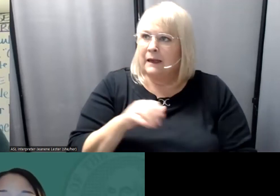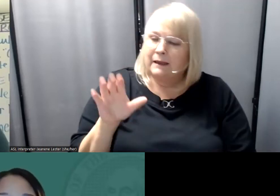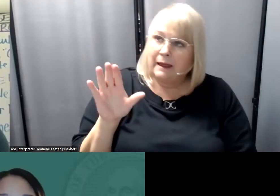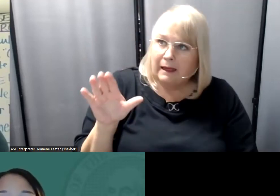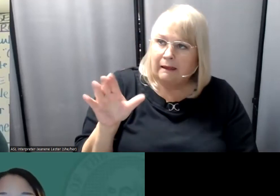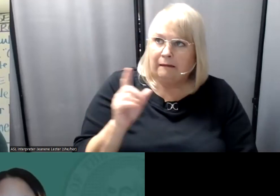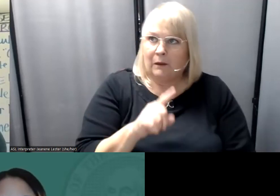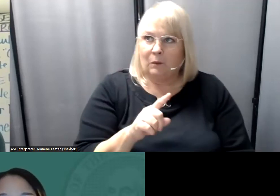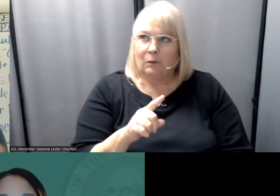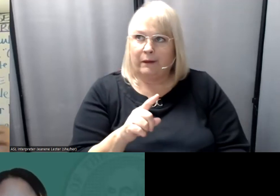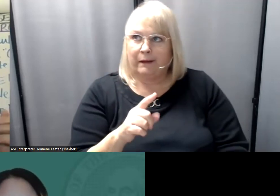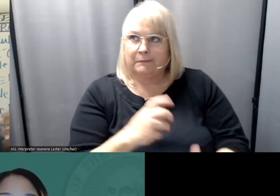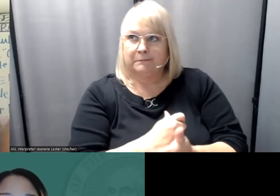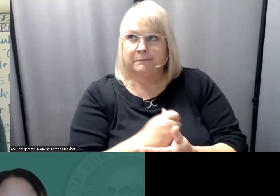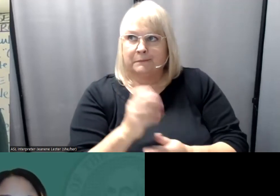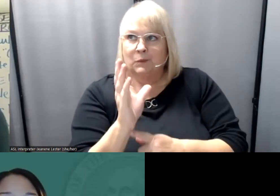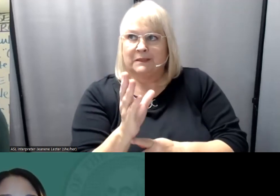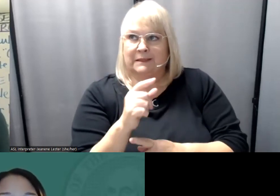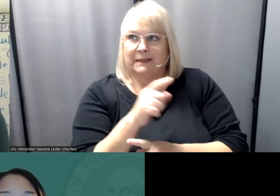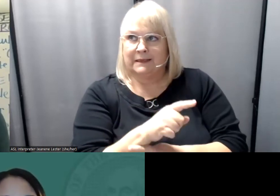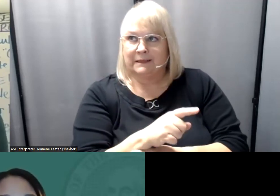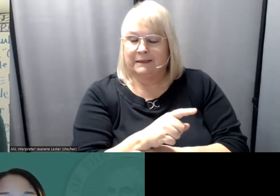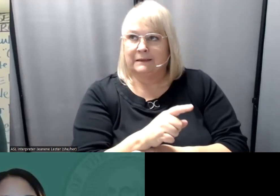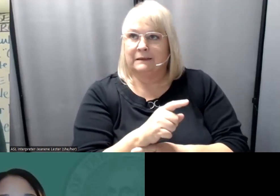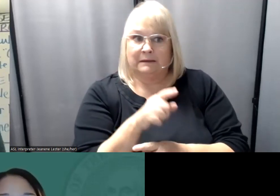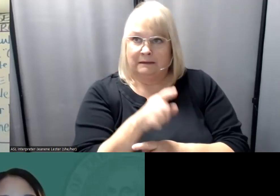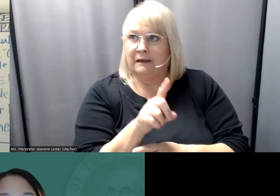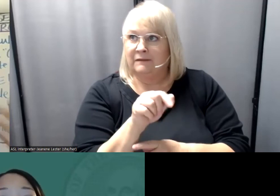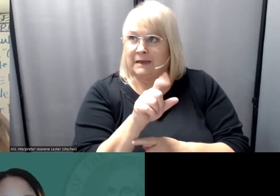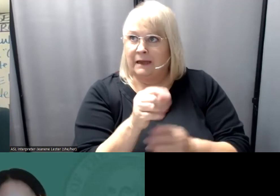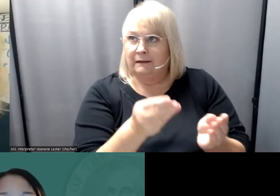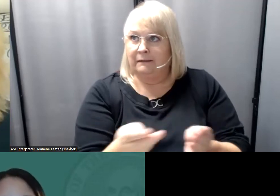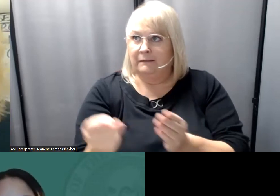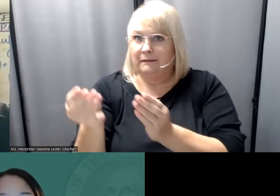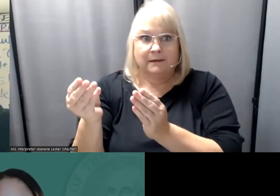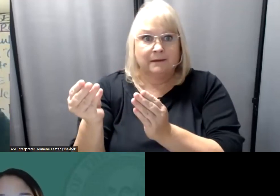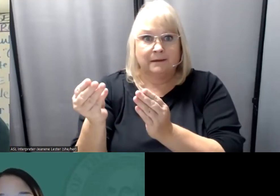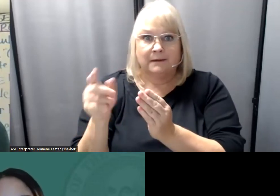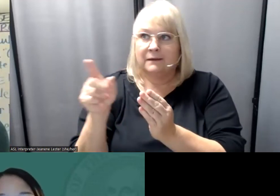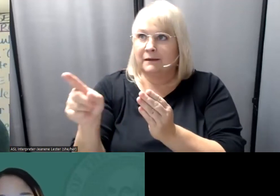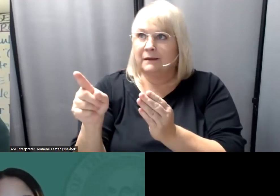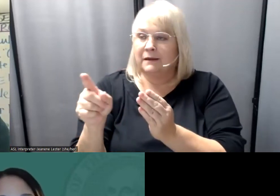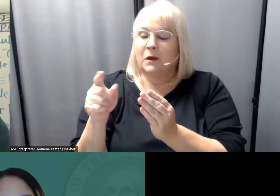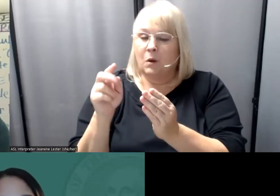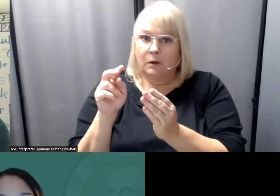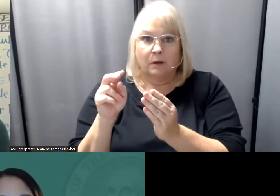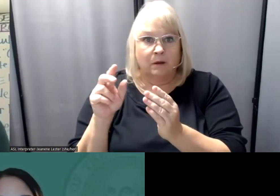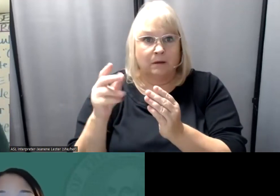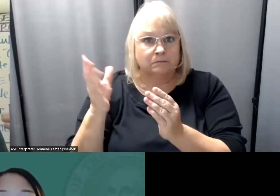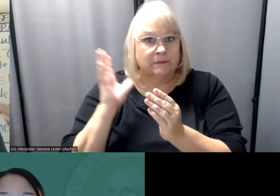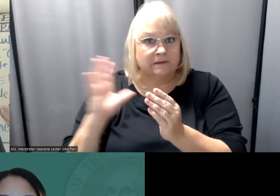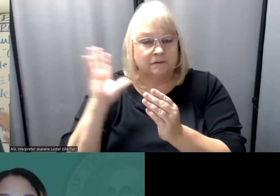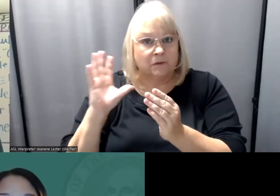this presentation, use this data as a toe in the door. And we're looking at resetting how we're doing business,